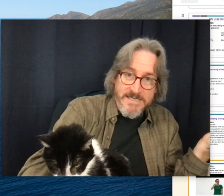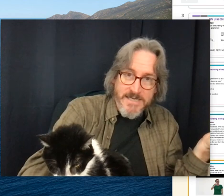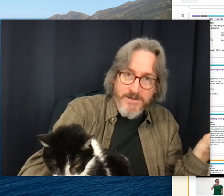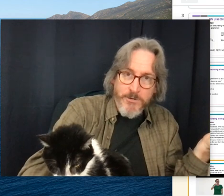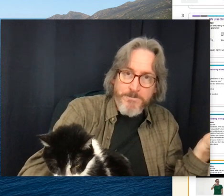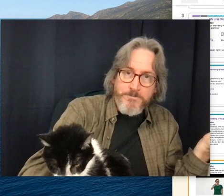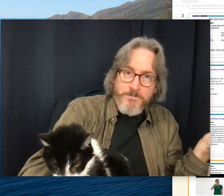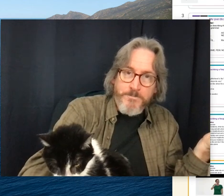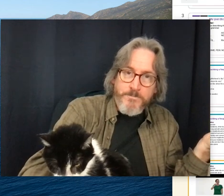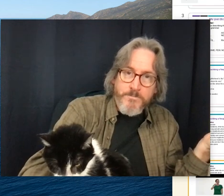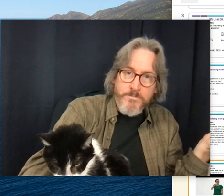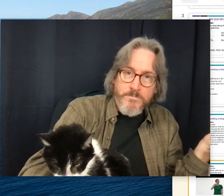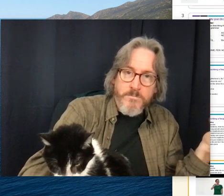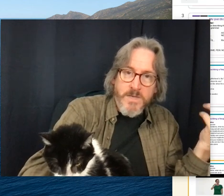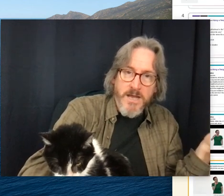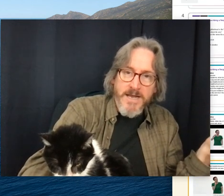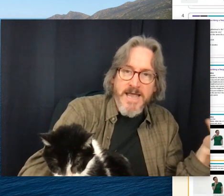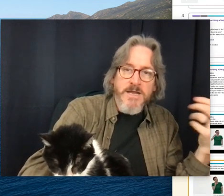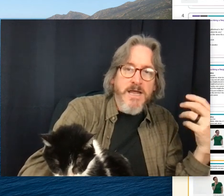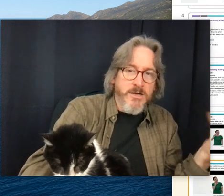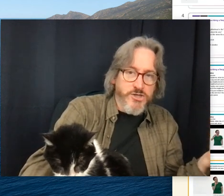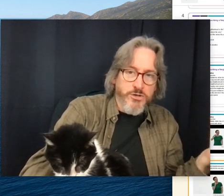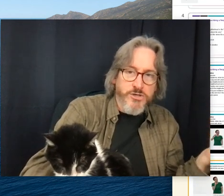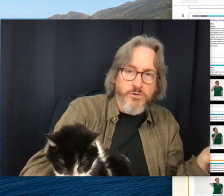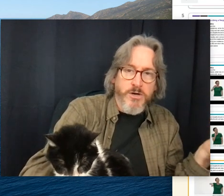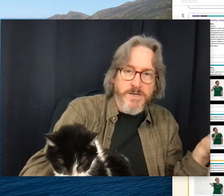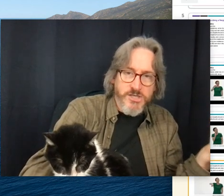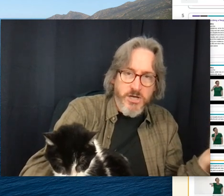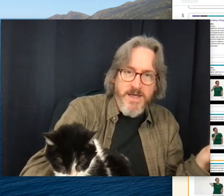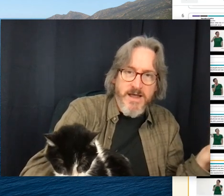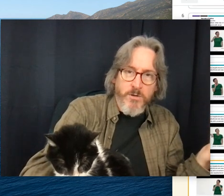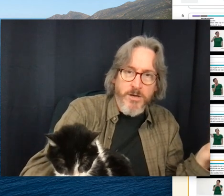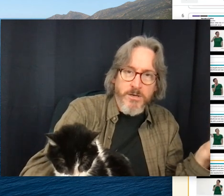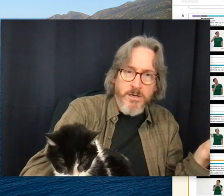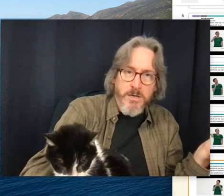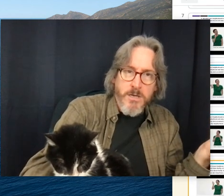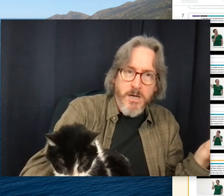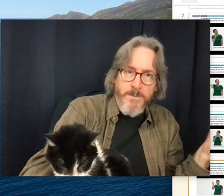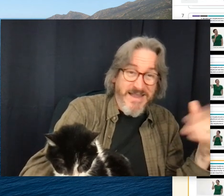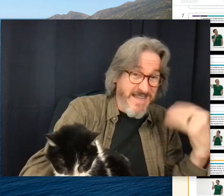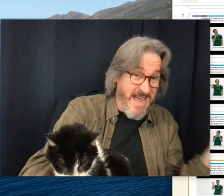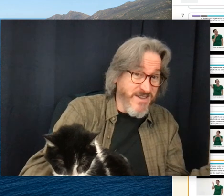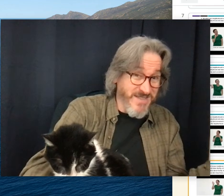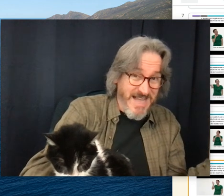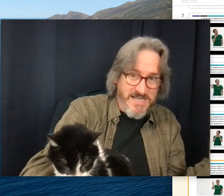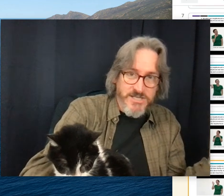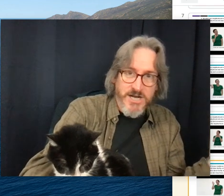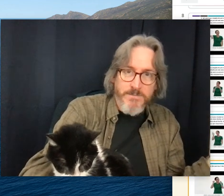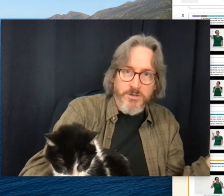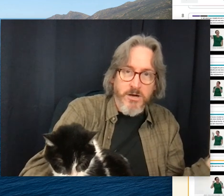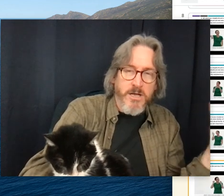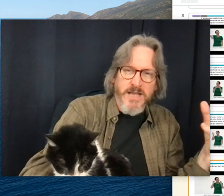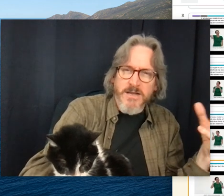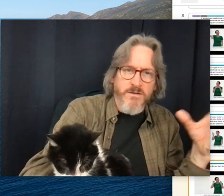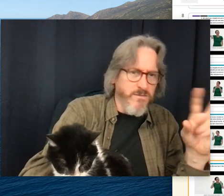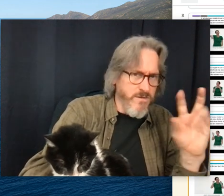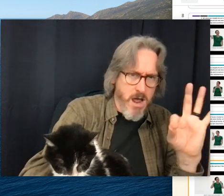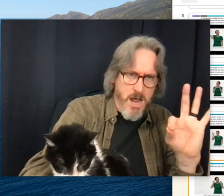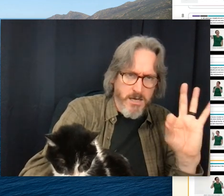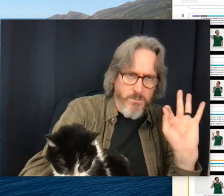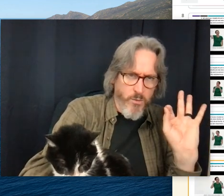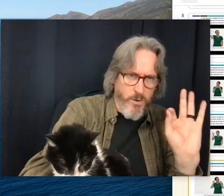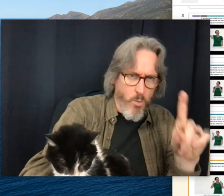ideas in there. And again, here's her story. We saw that one. at the end of the last chapter, at the end